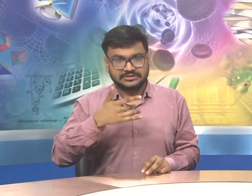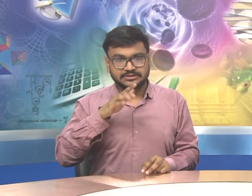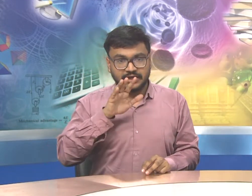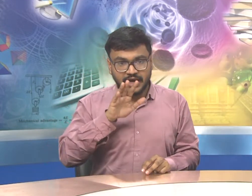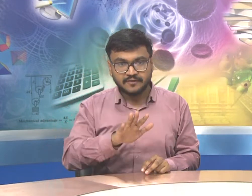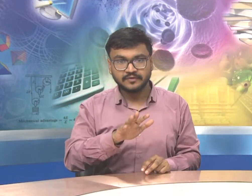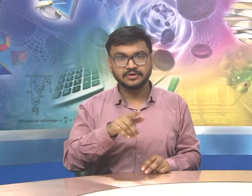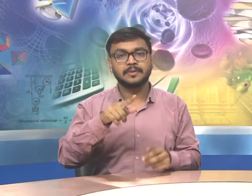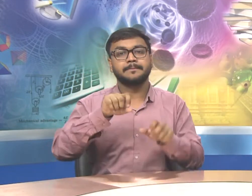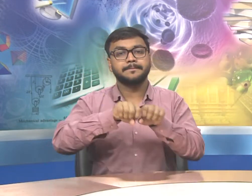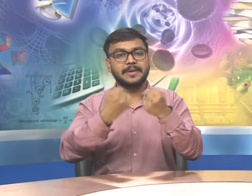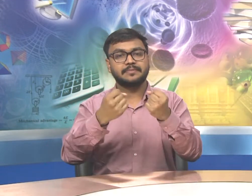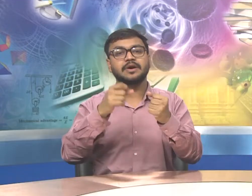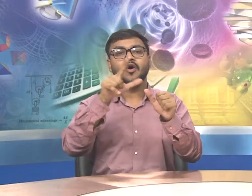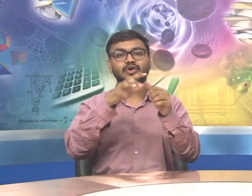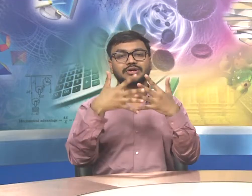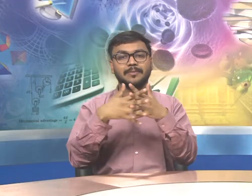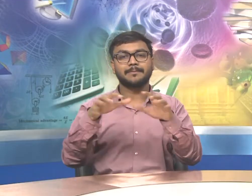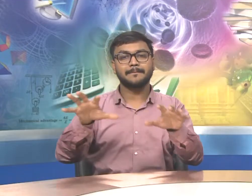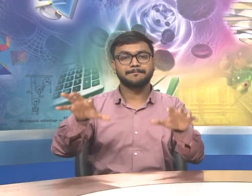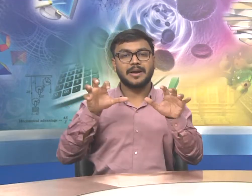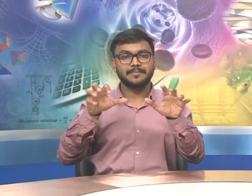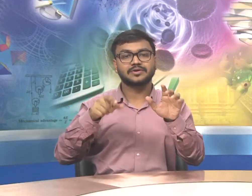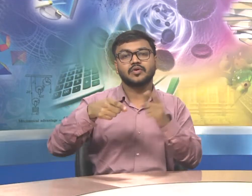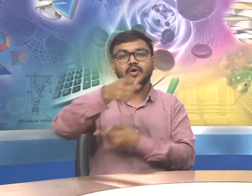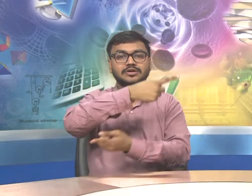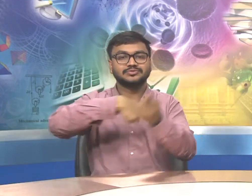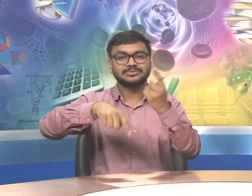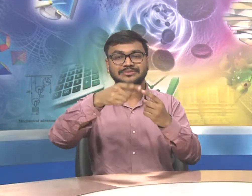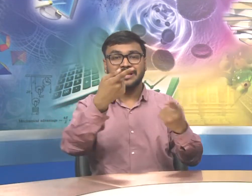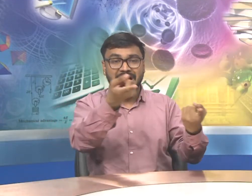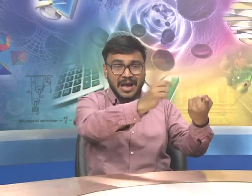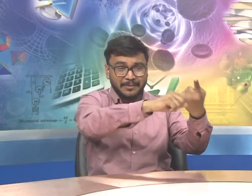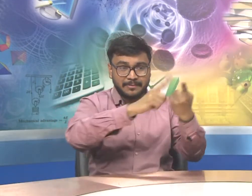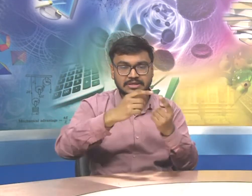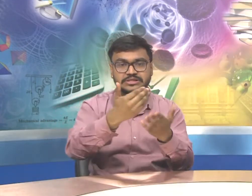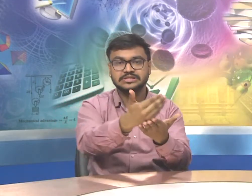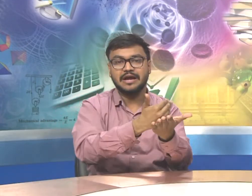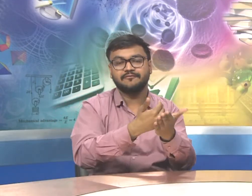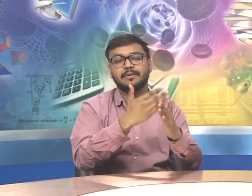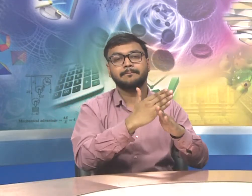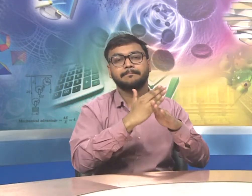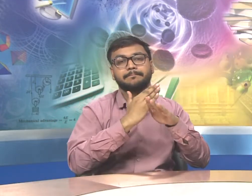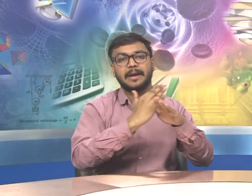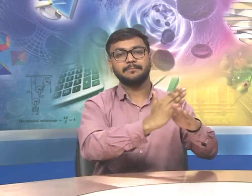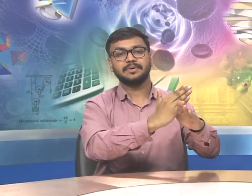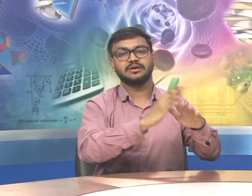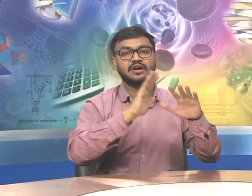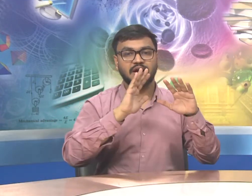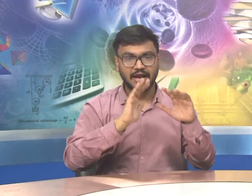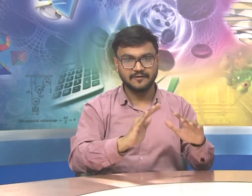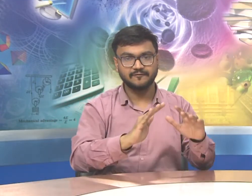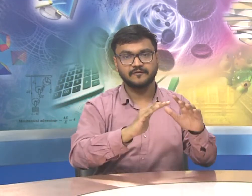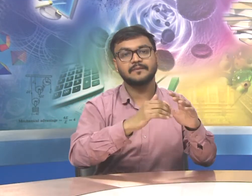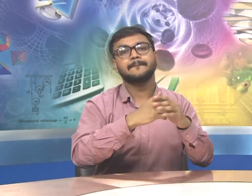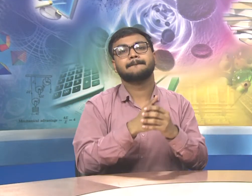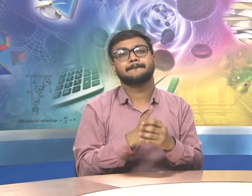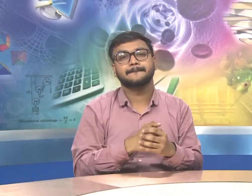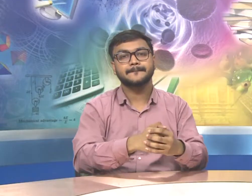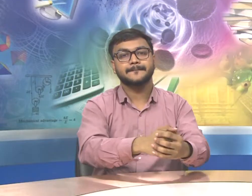the court, while examining such a petition, may come to the conclusion that the law under which